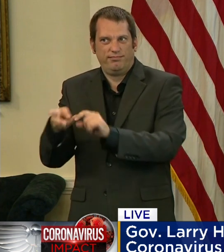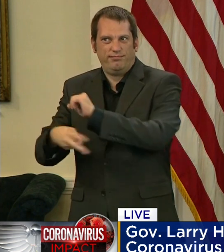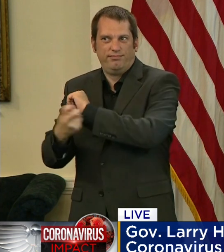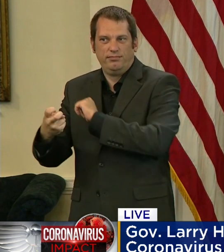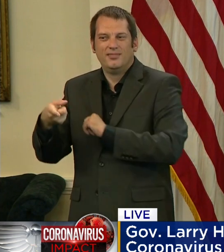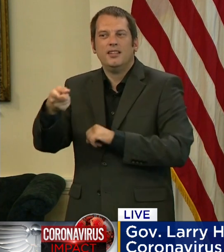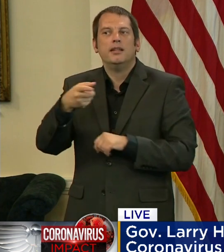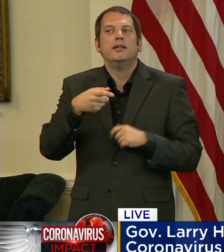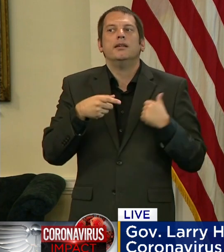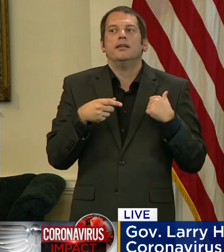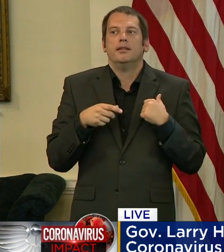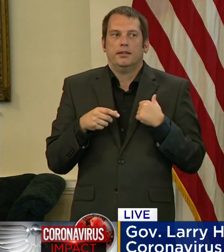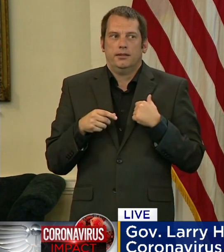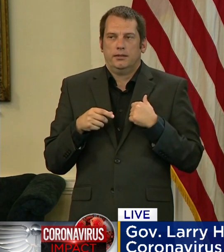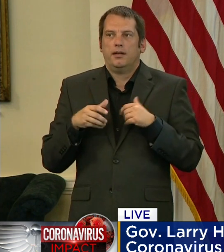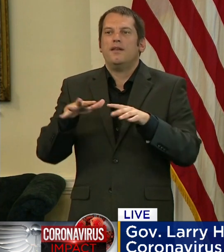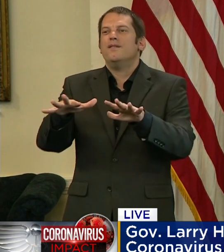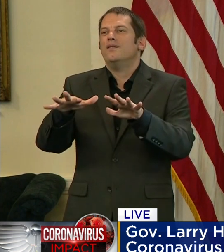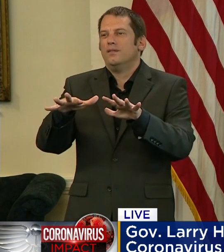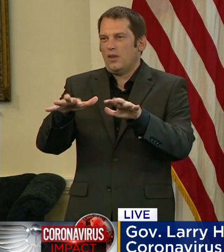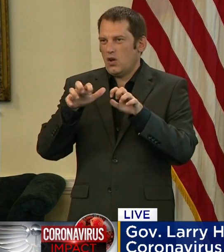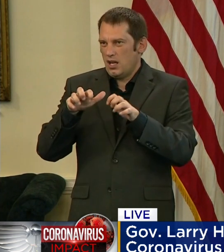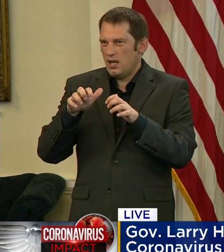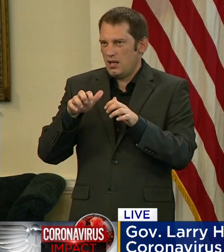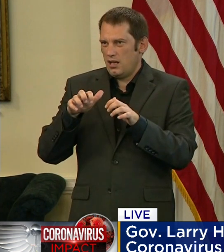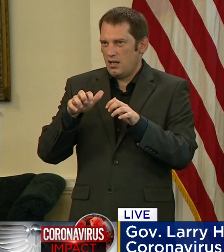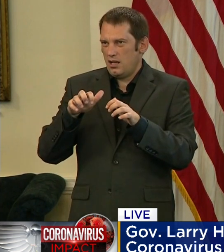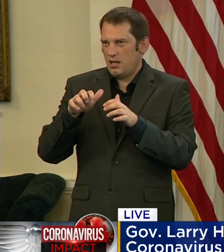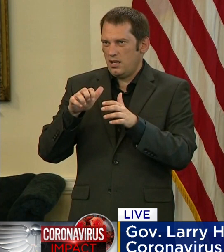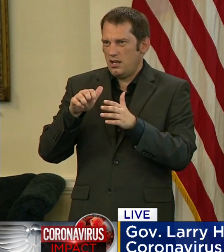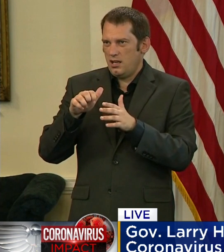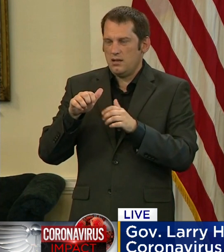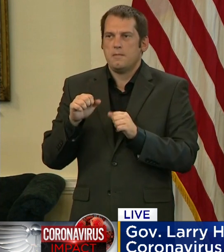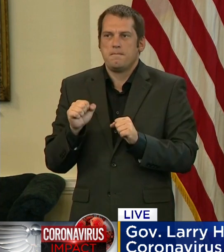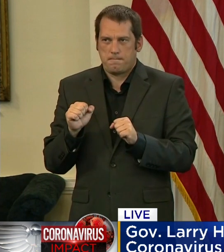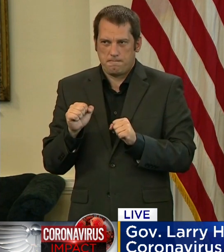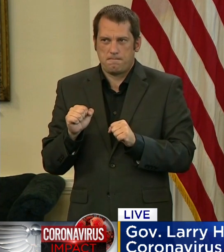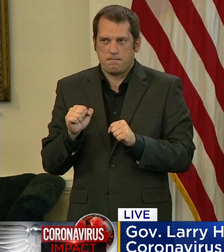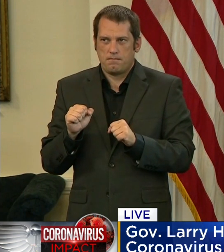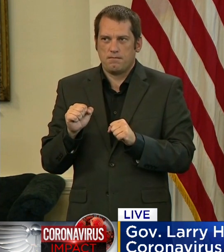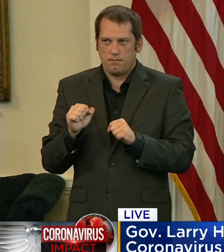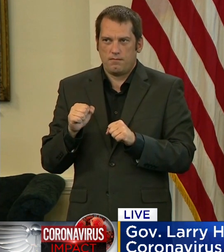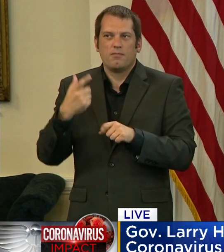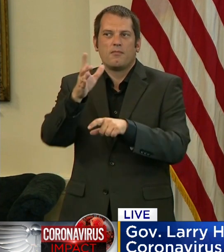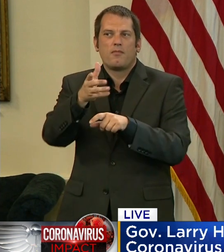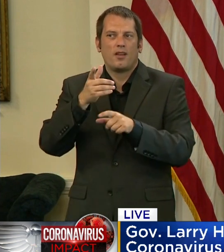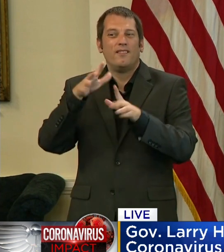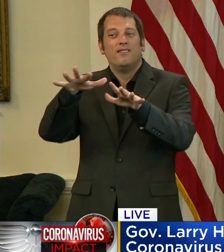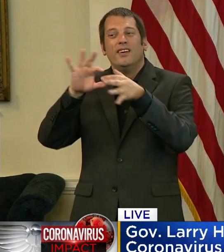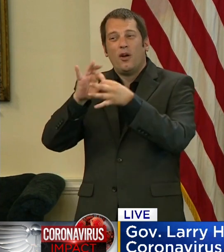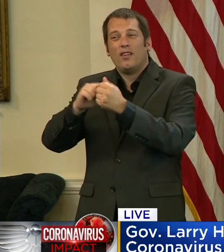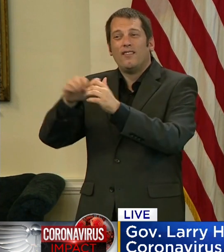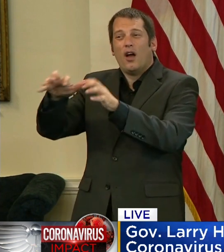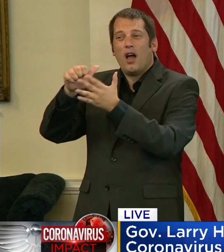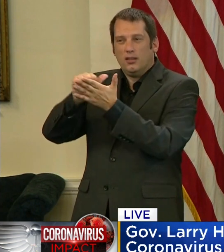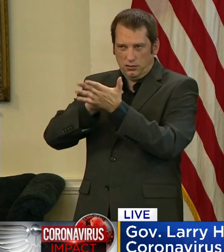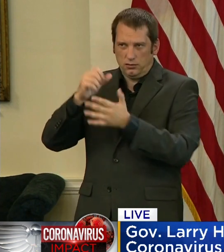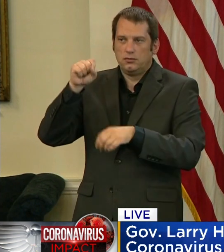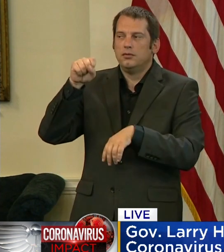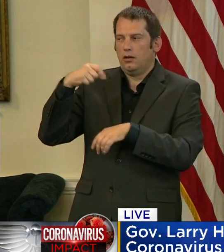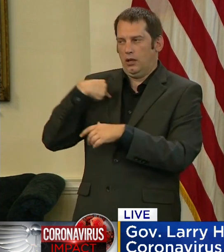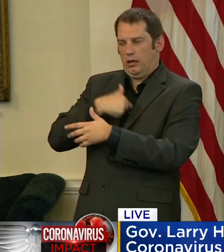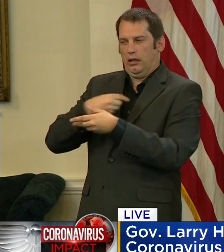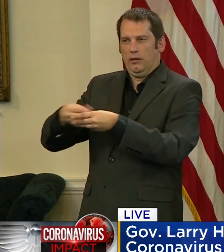we stopped the payment on the debit cards to stop the $501 million in fraud, the 47,500 criminal